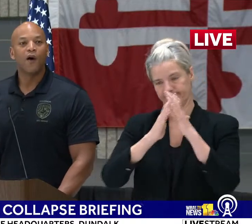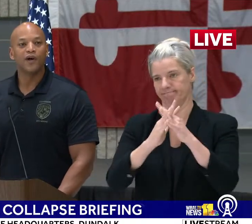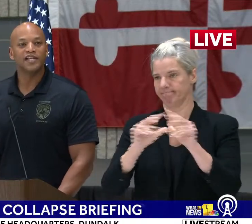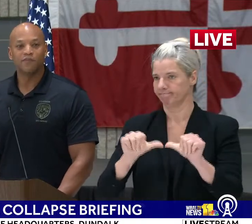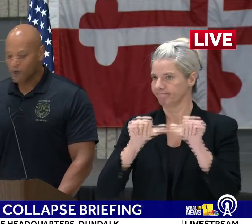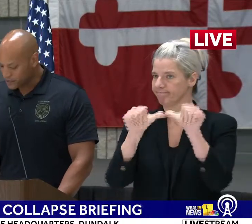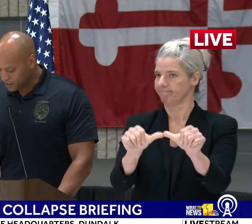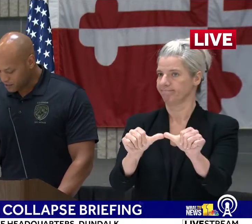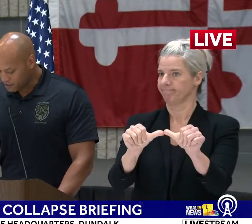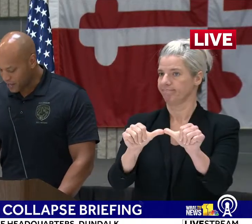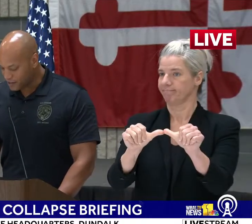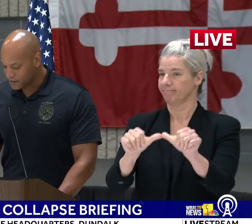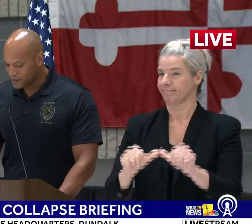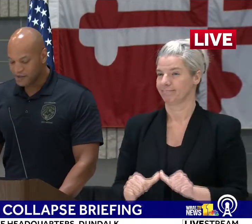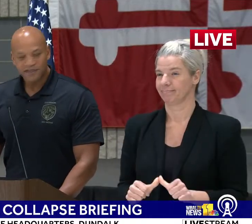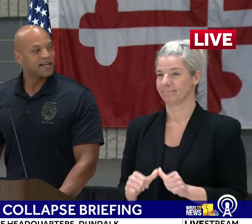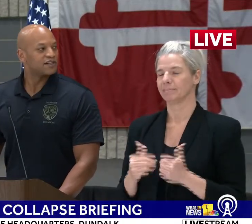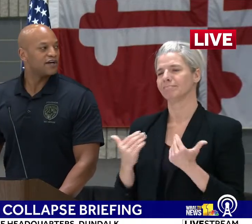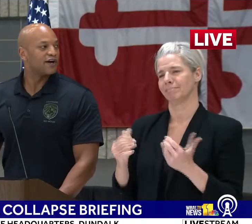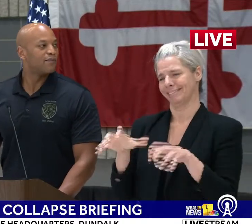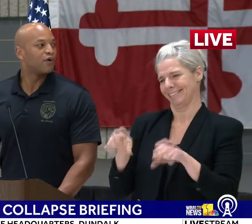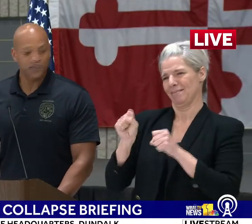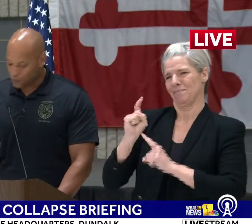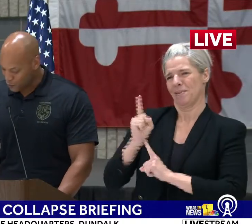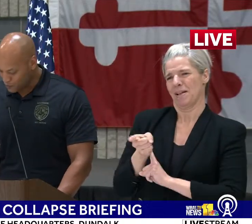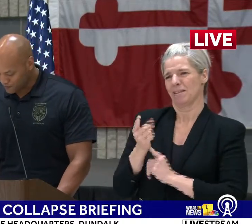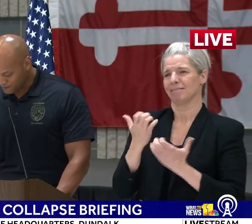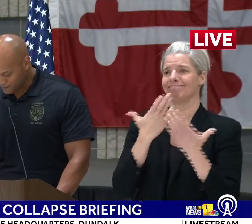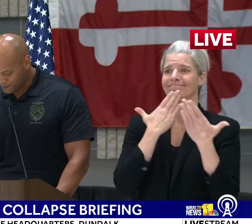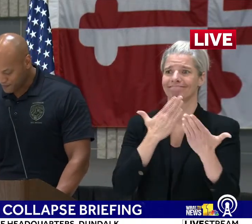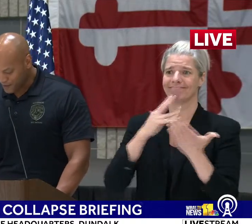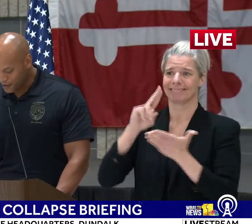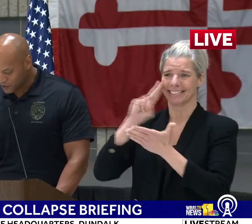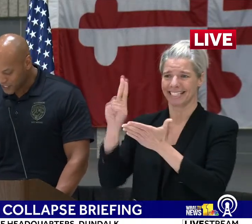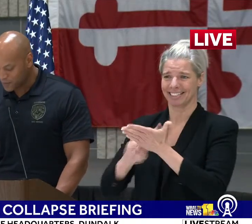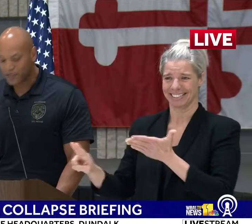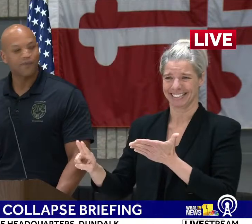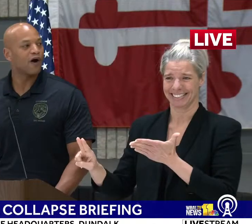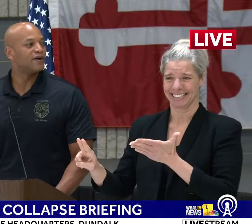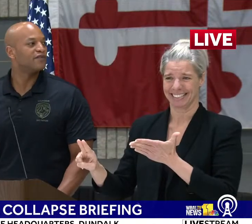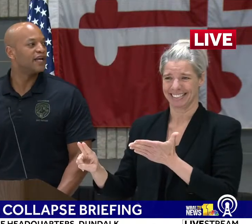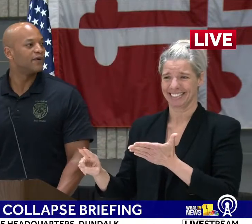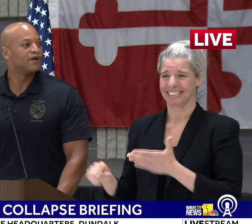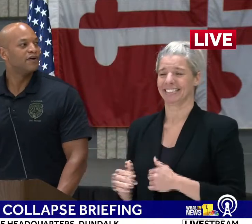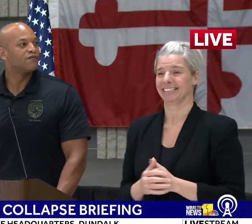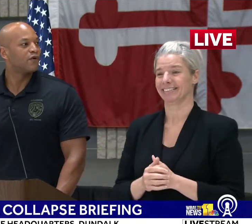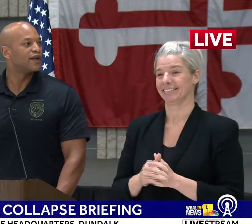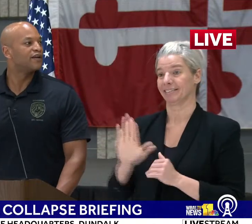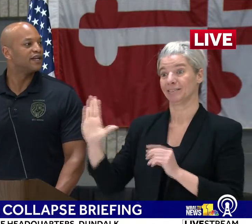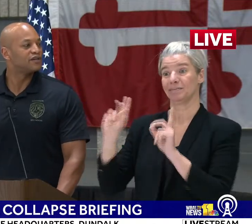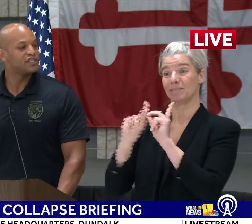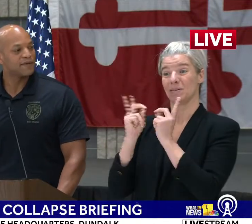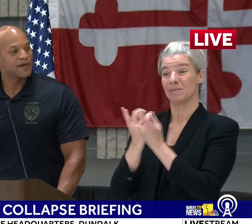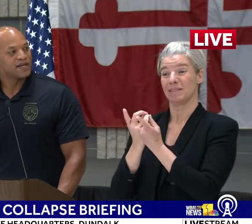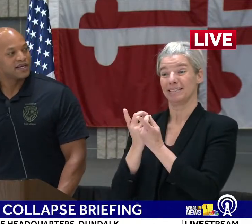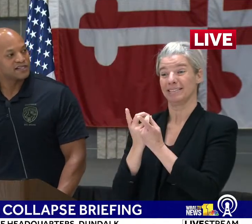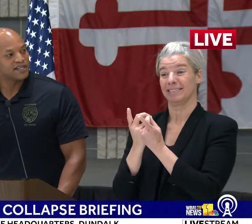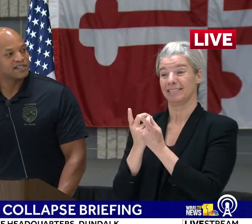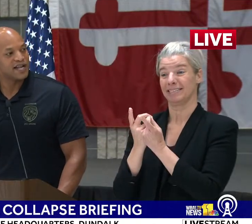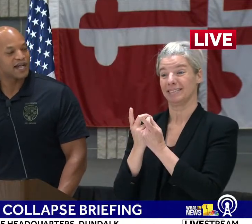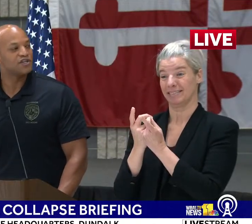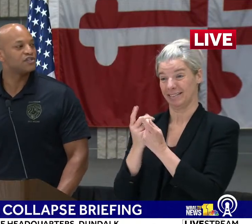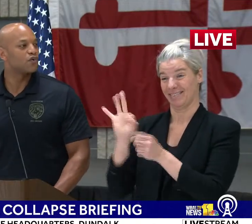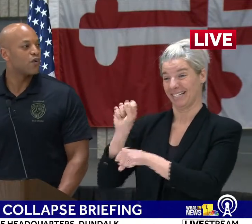So I want to take a moment to thank Secretary Portia Wu and her team at the Department of Labor for their